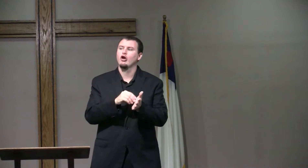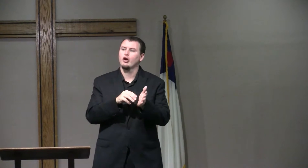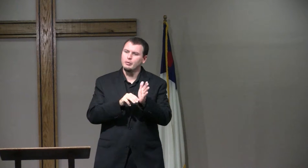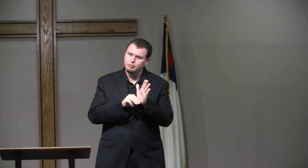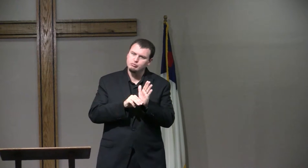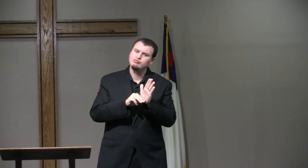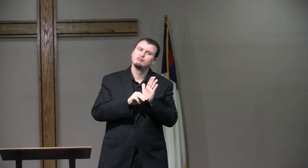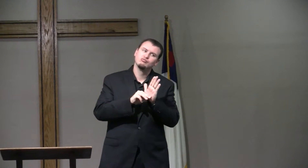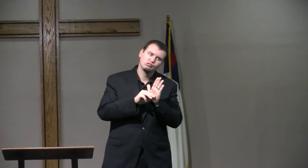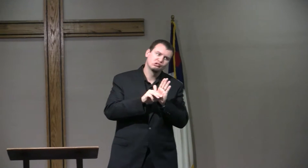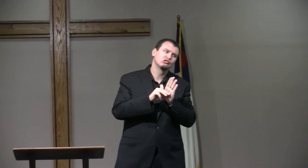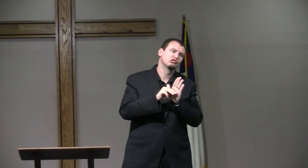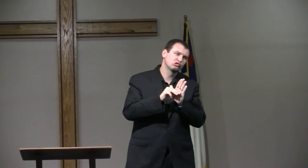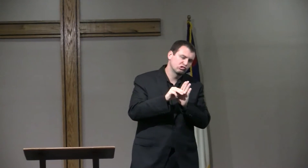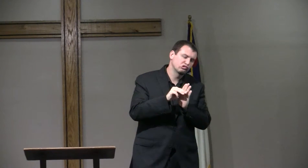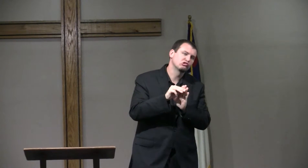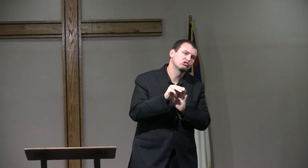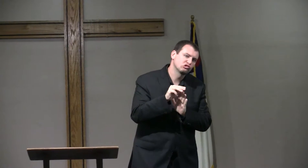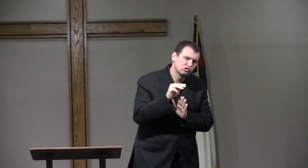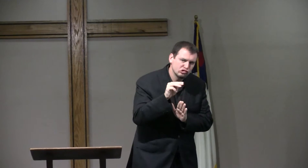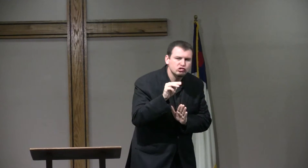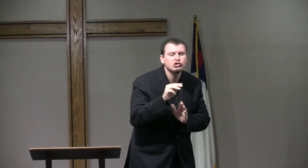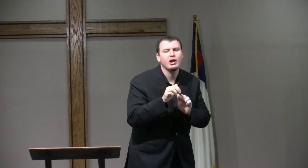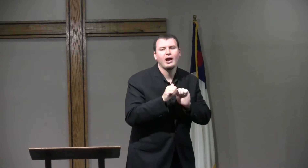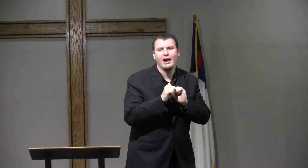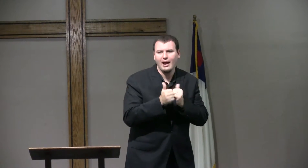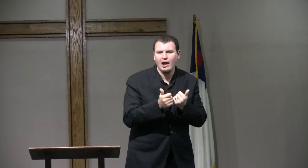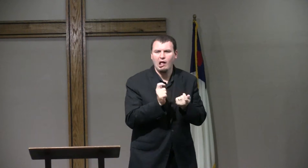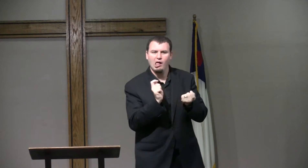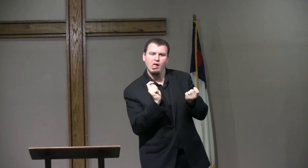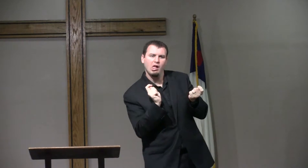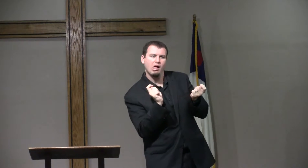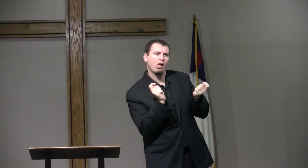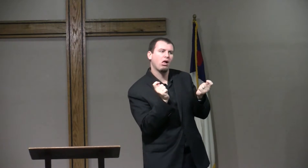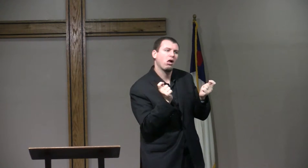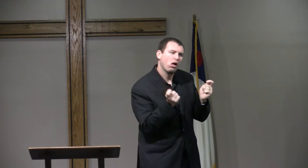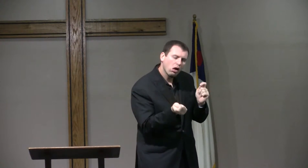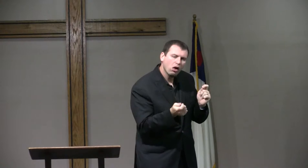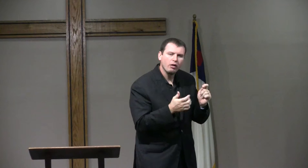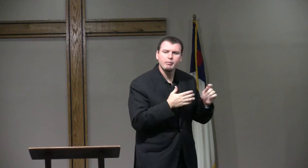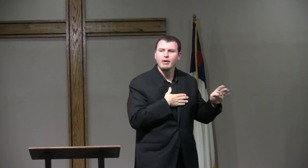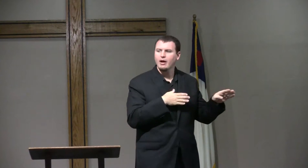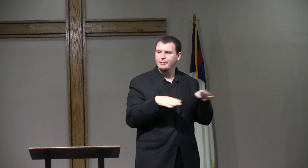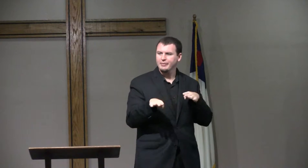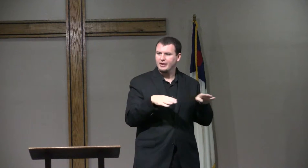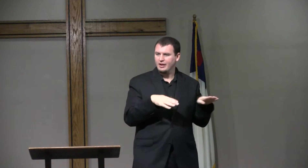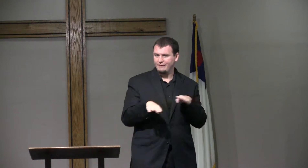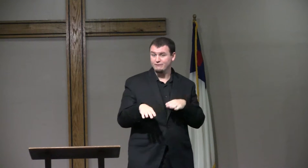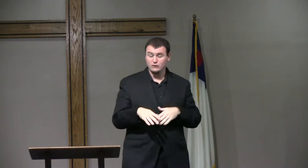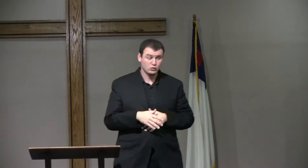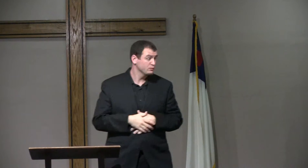was. It took me time to learn and mature and how to change that, change my